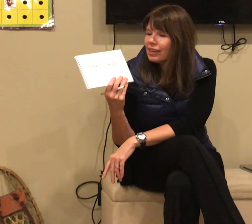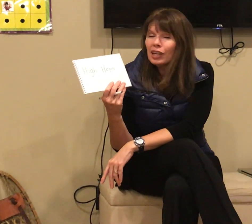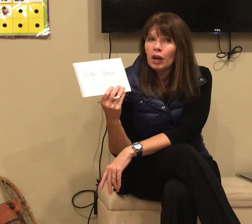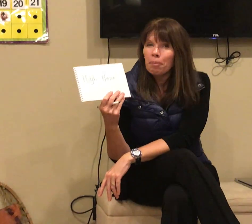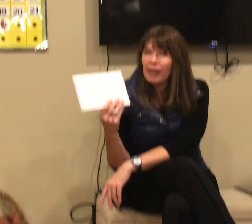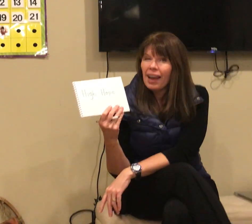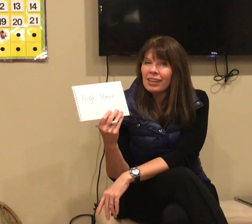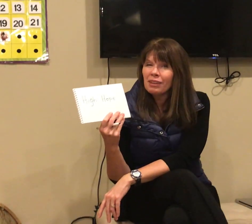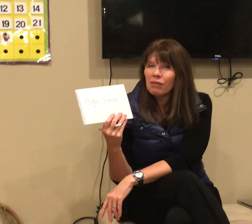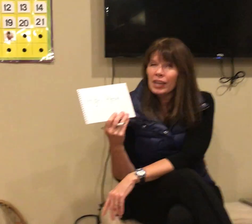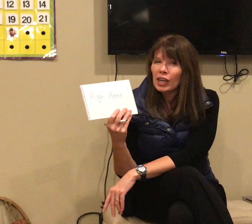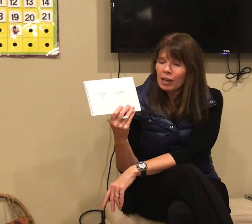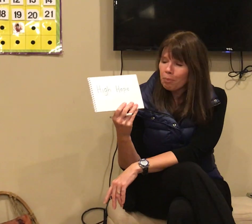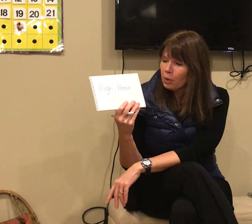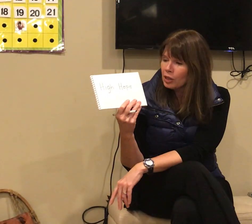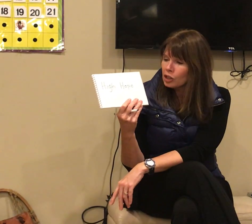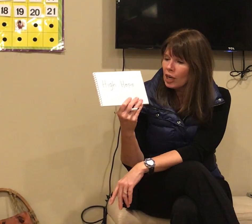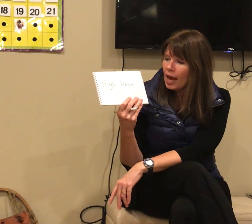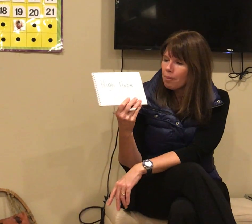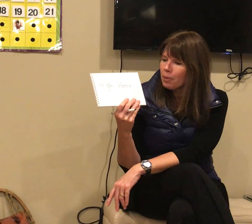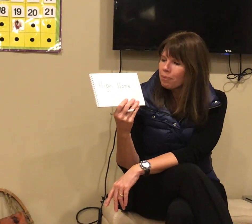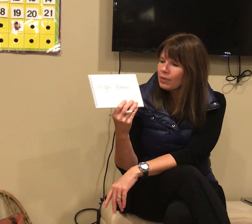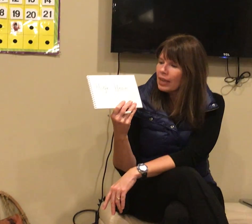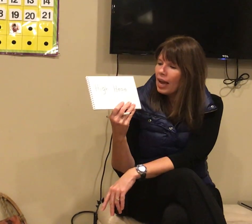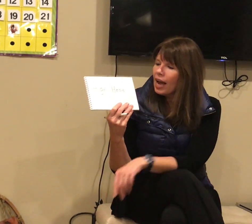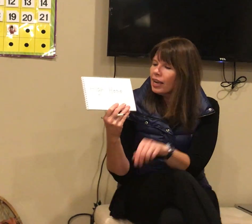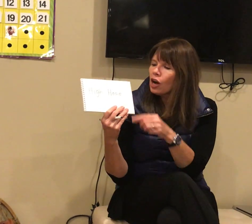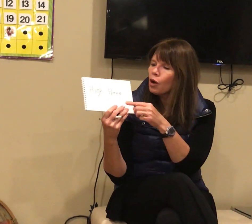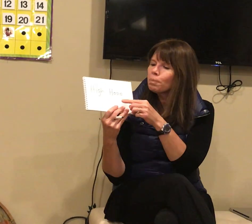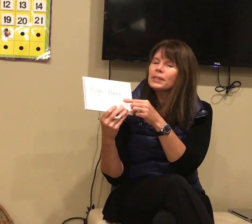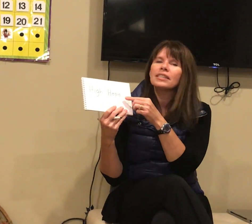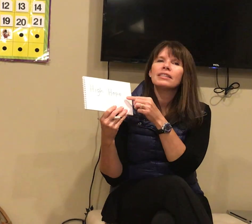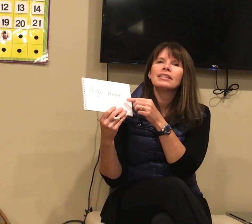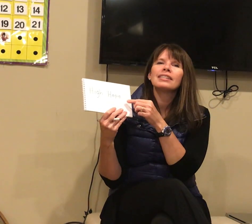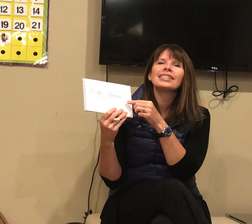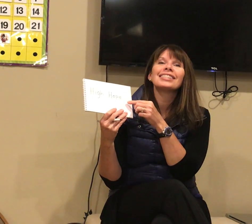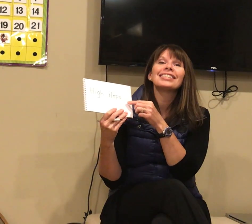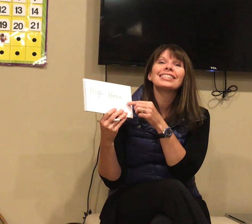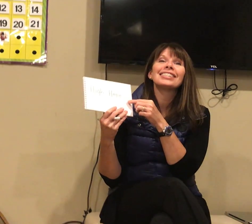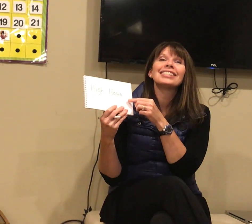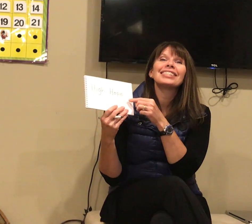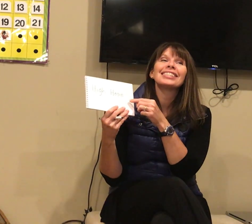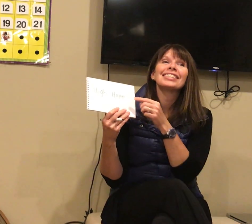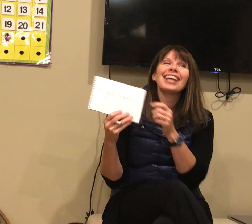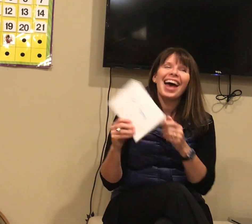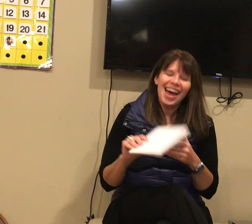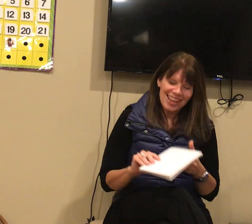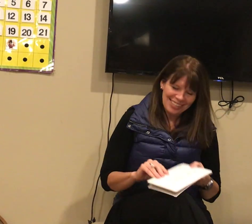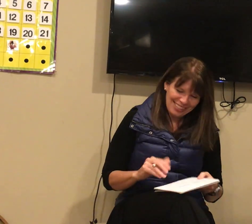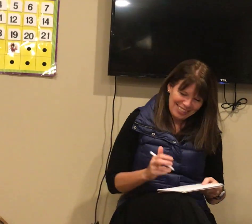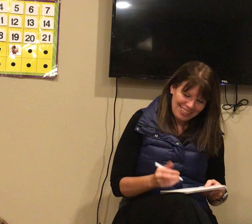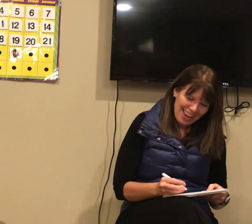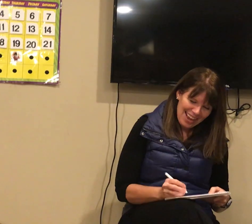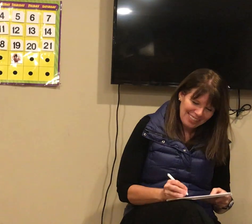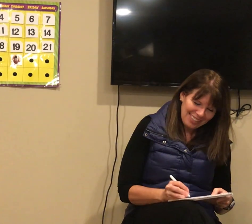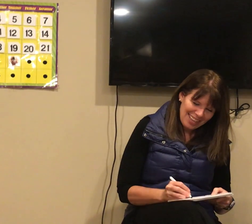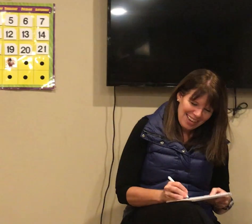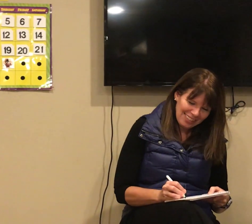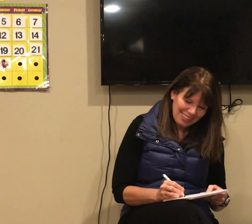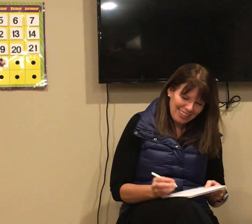it, but it has a very important job. High hopes. S. S. Excellent.